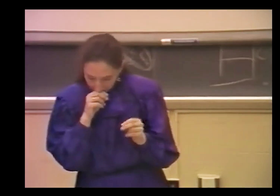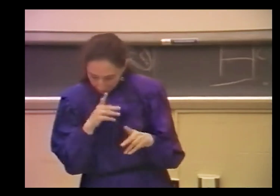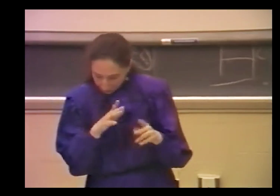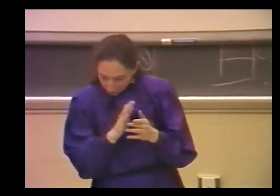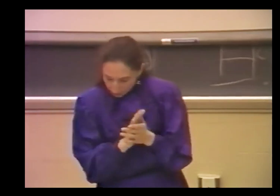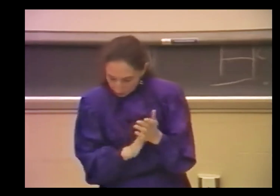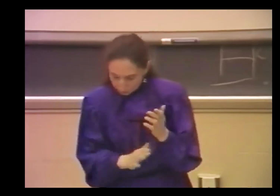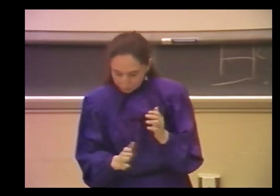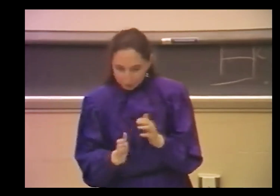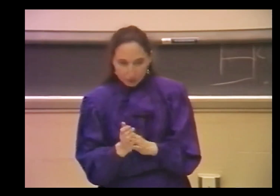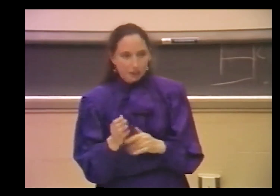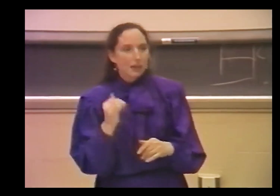Okay.